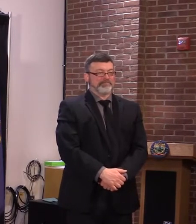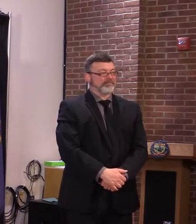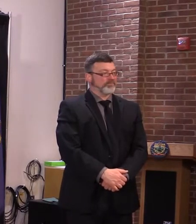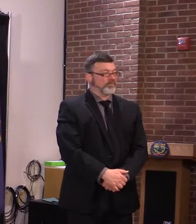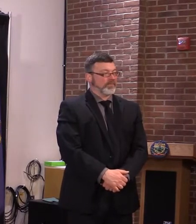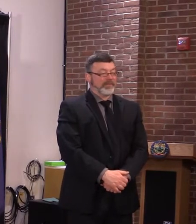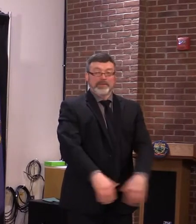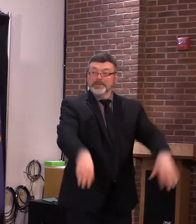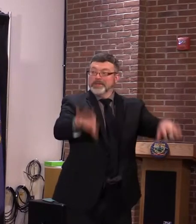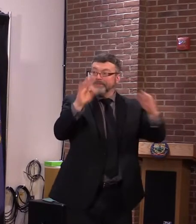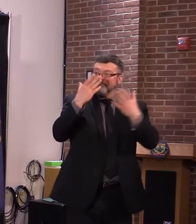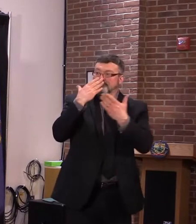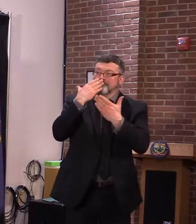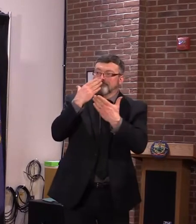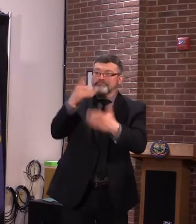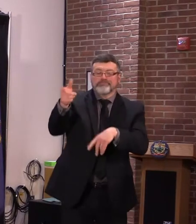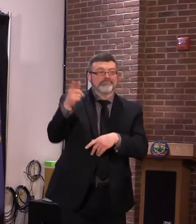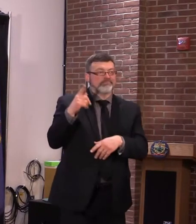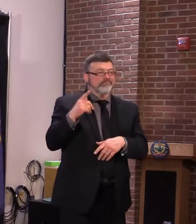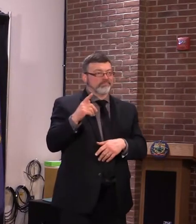Thank you.